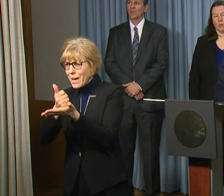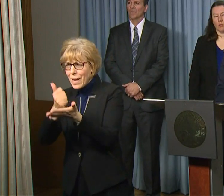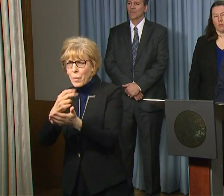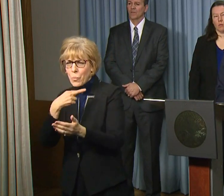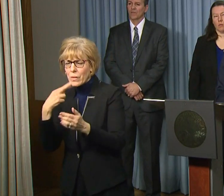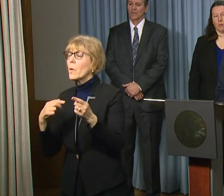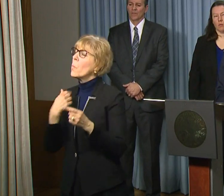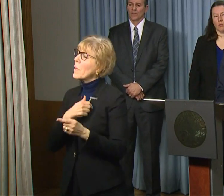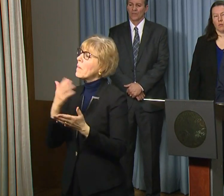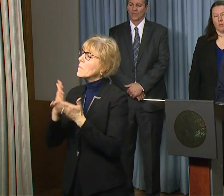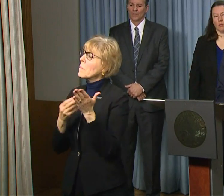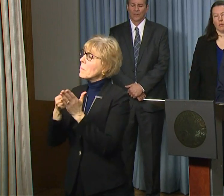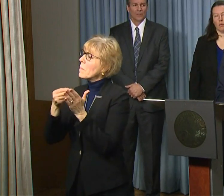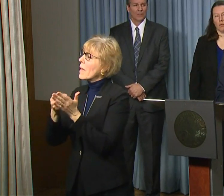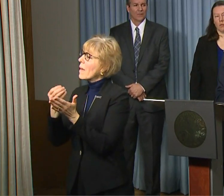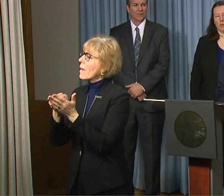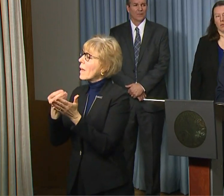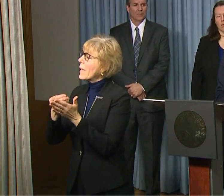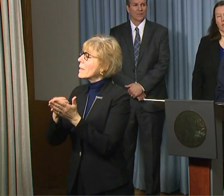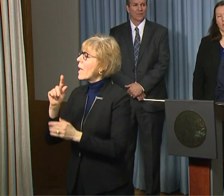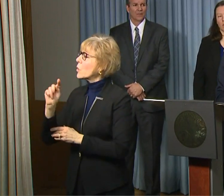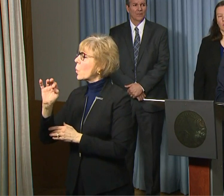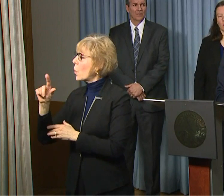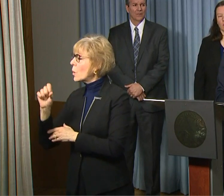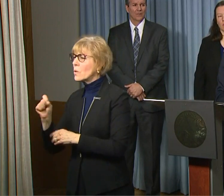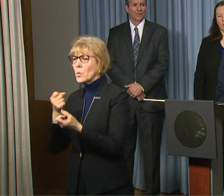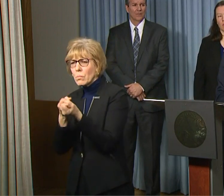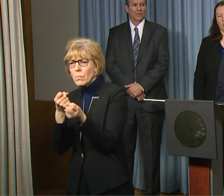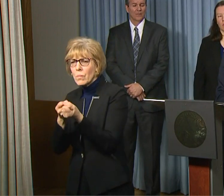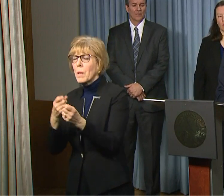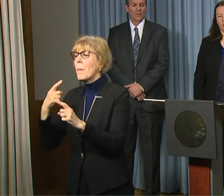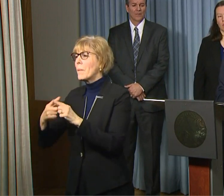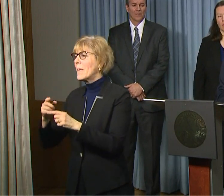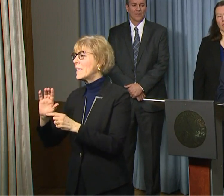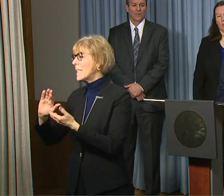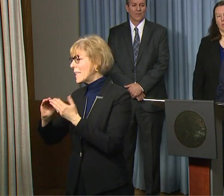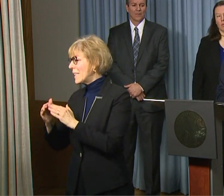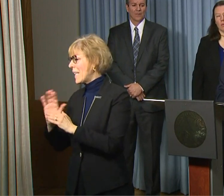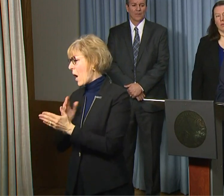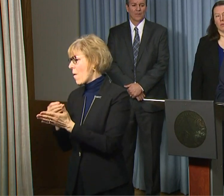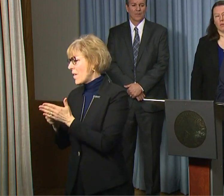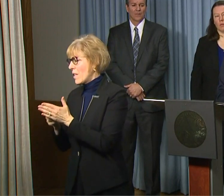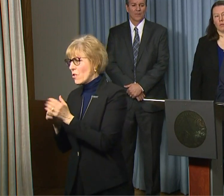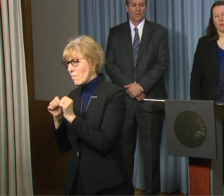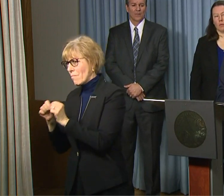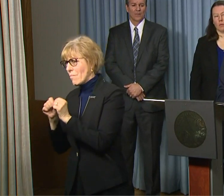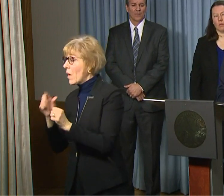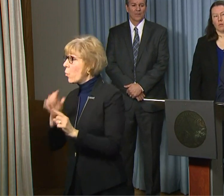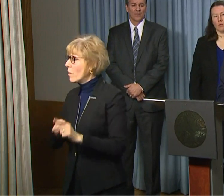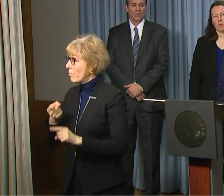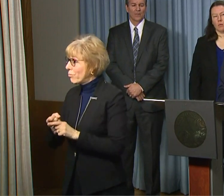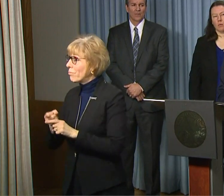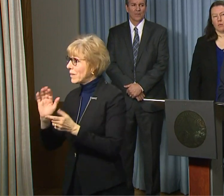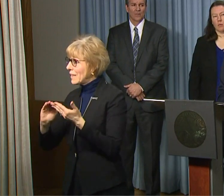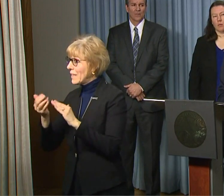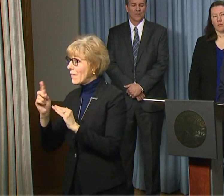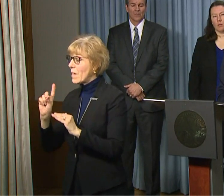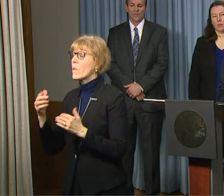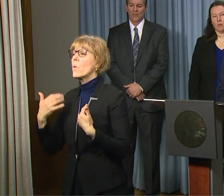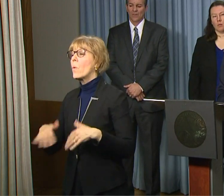increase, while at the same time managing the city's financial sustainability. This is going to hit us in a